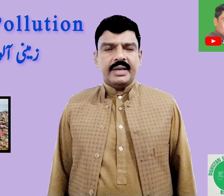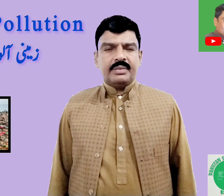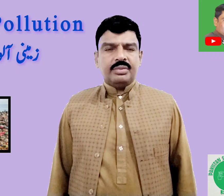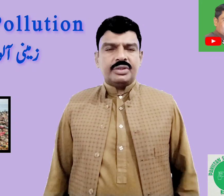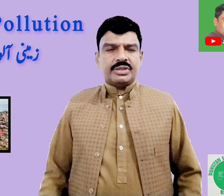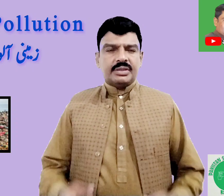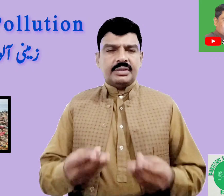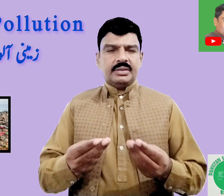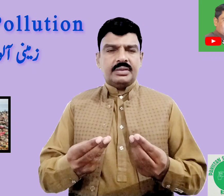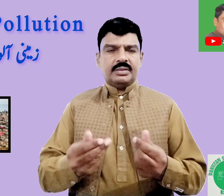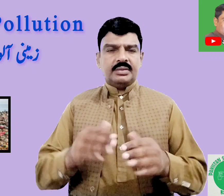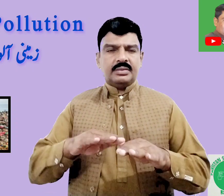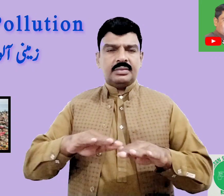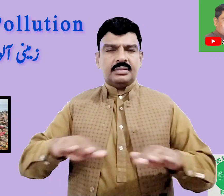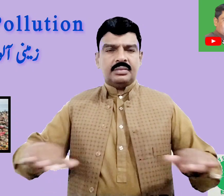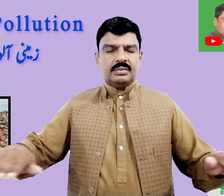land pollution,